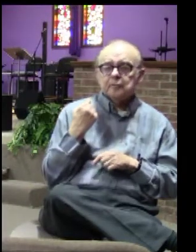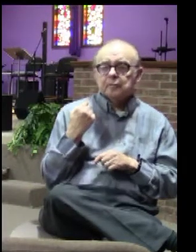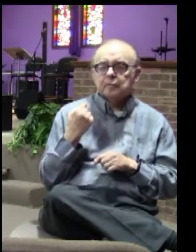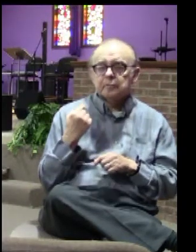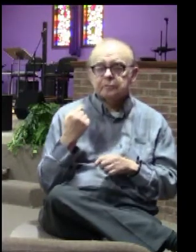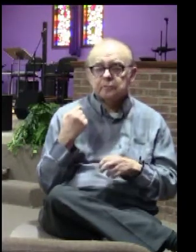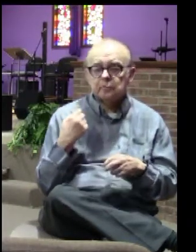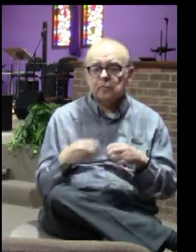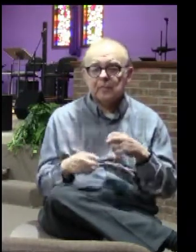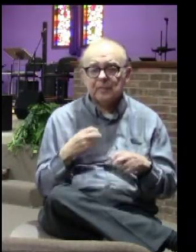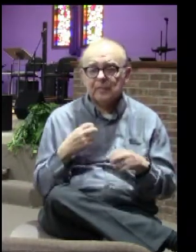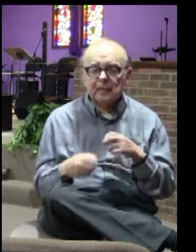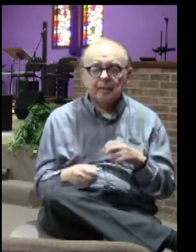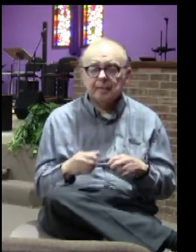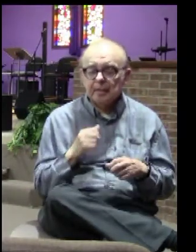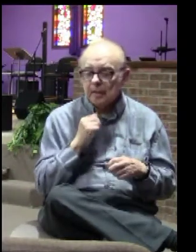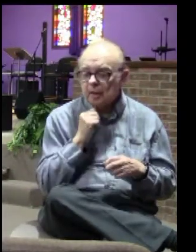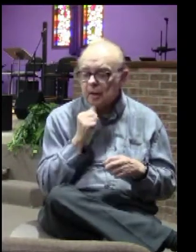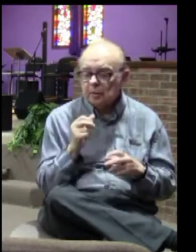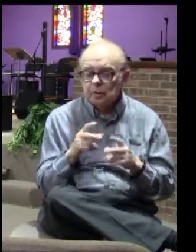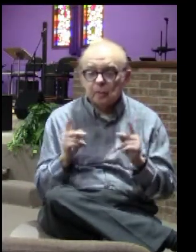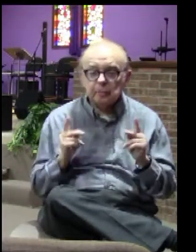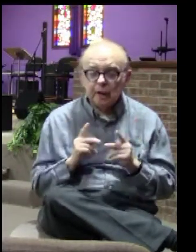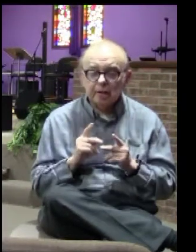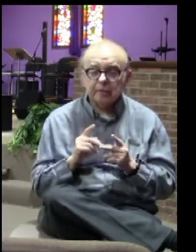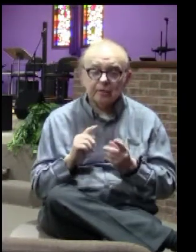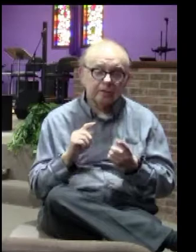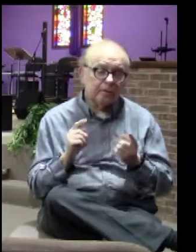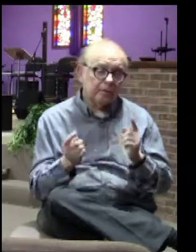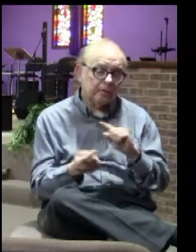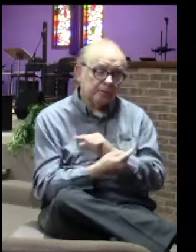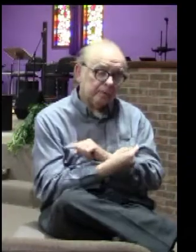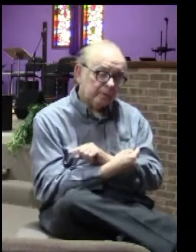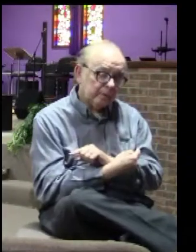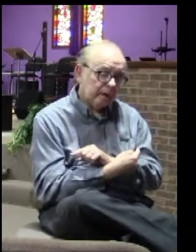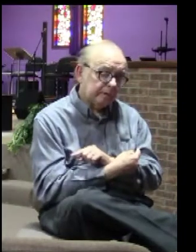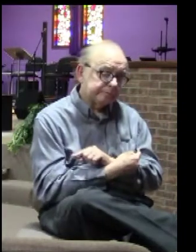The problem was there wasn't any place to turn around.